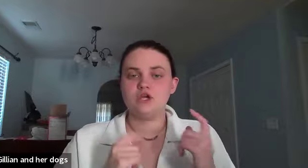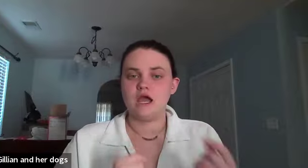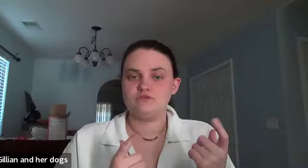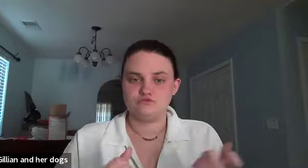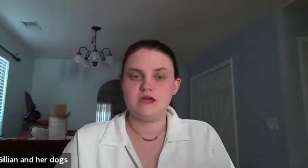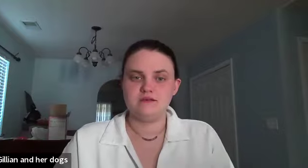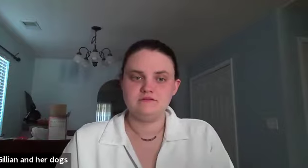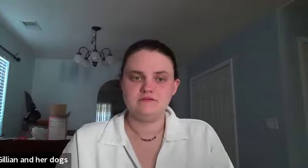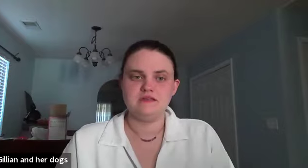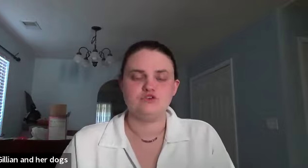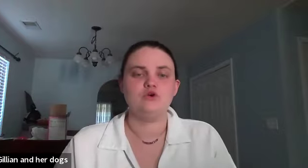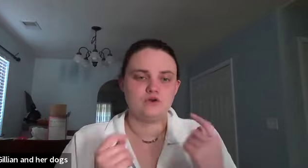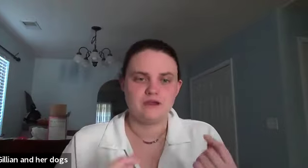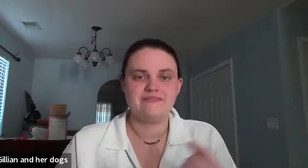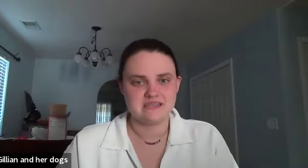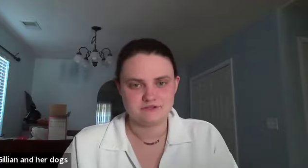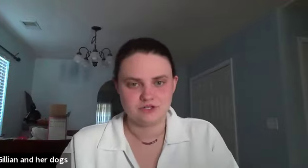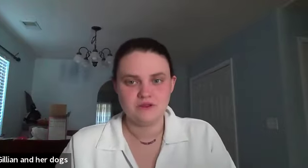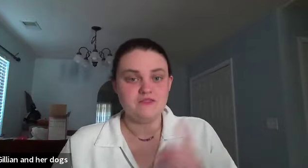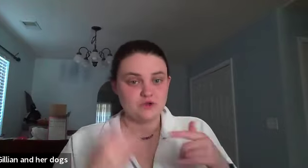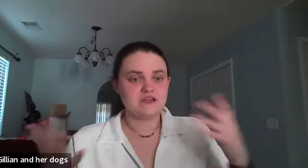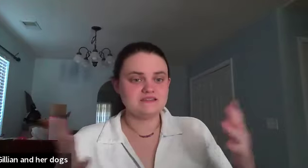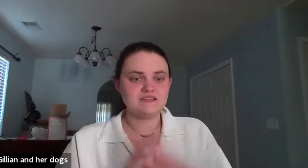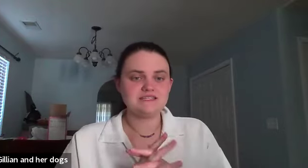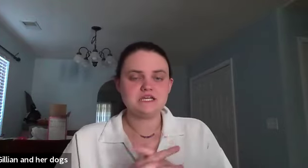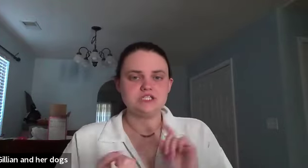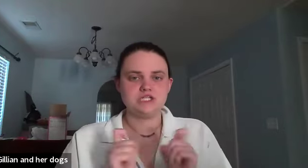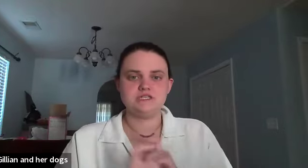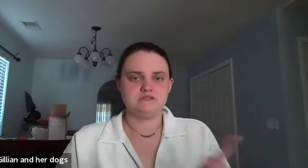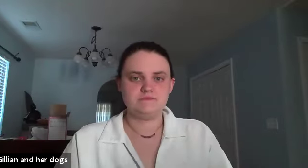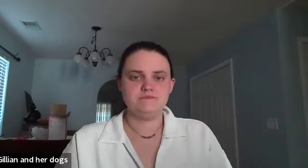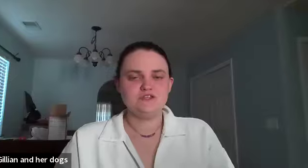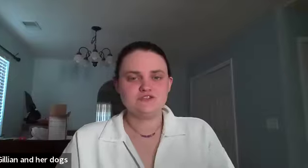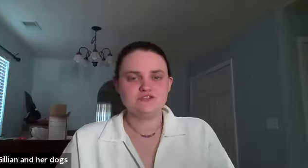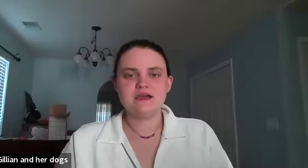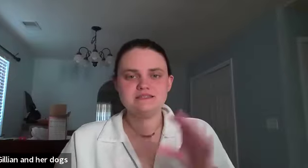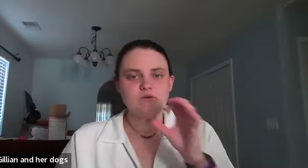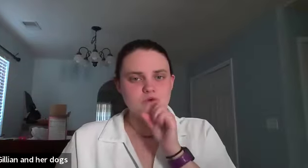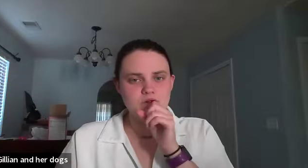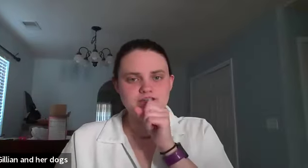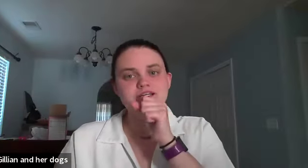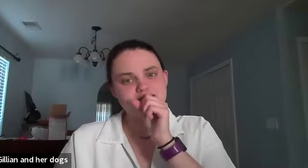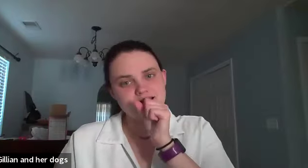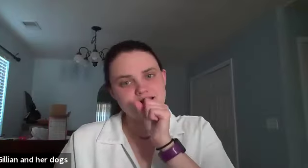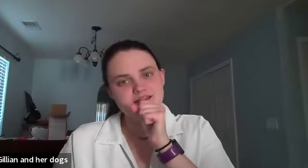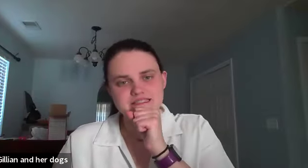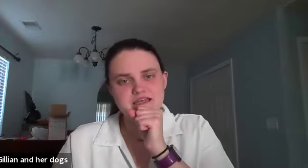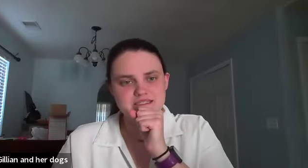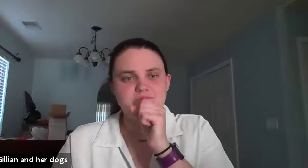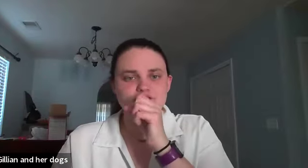I have to run to go on a run this afternoon. Those kinds of things changes every time. So that's why I say with orange, it does luckily say the same.